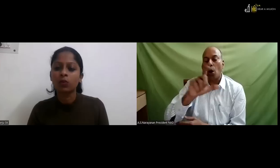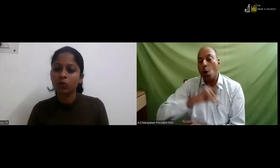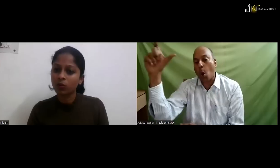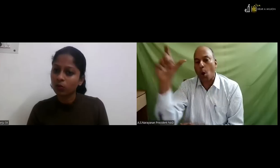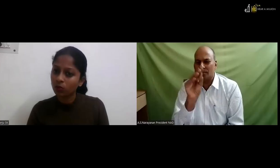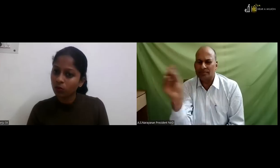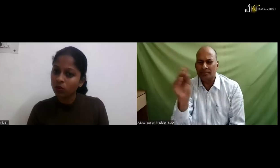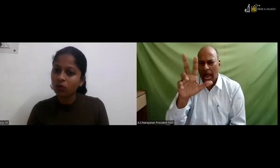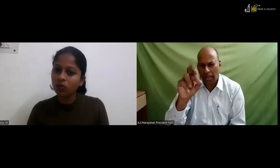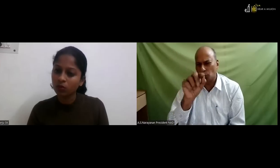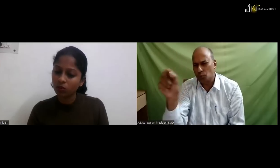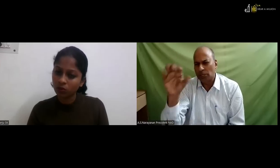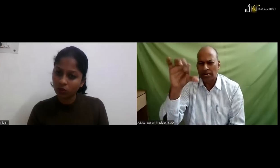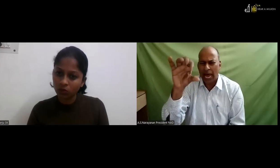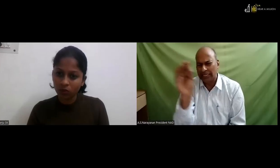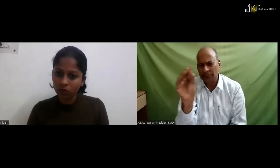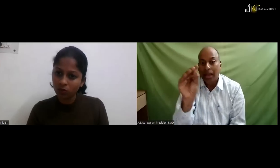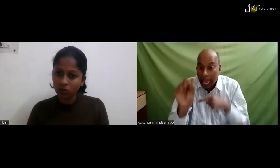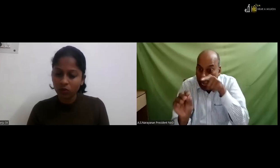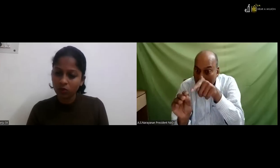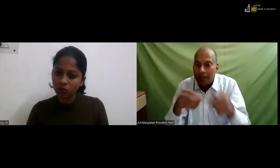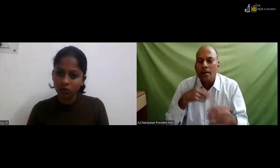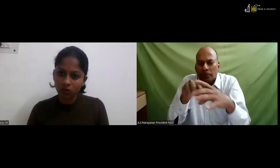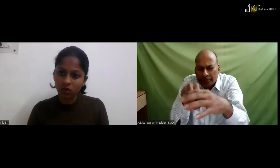that 15% is there, so we can just